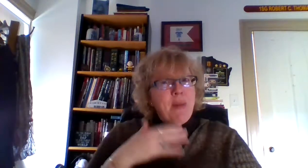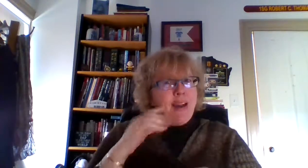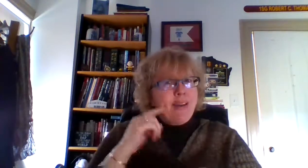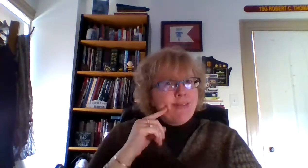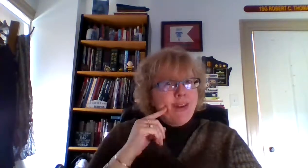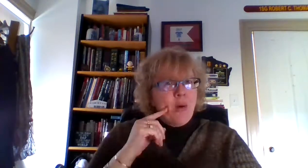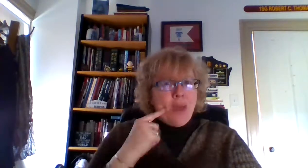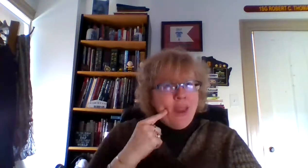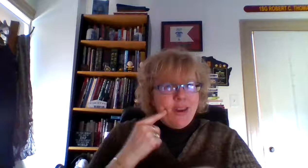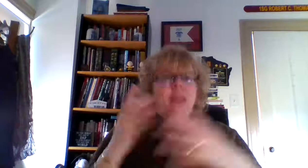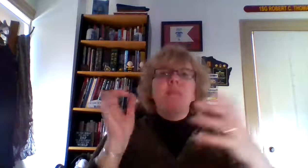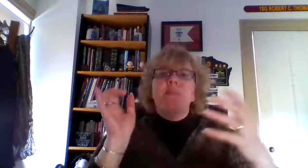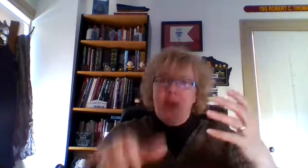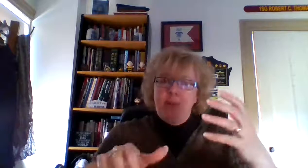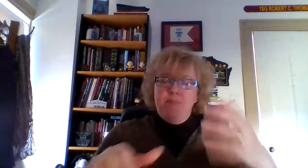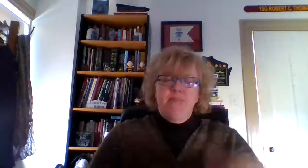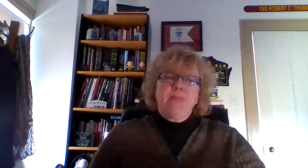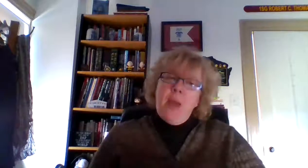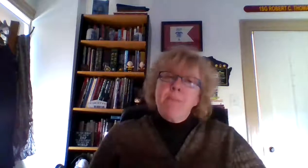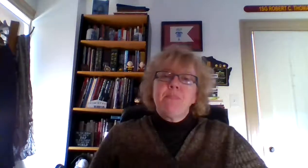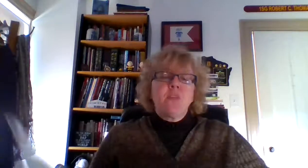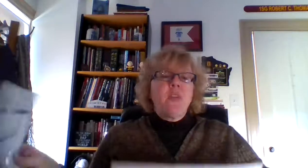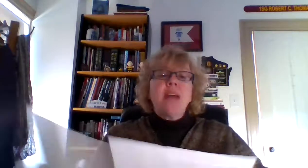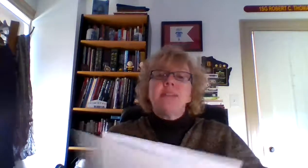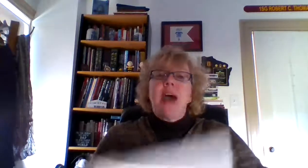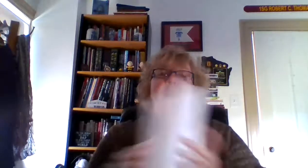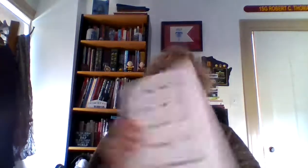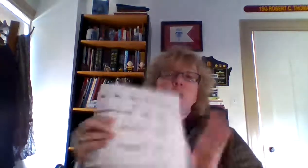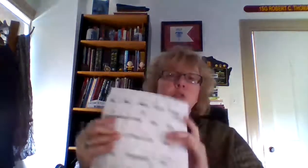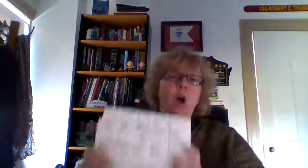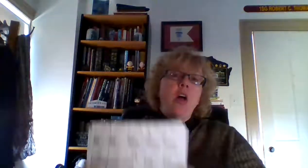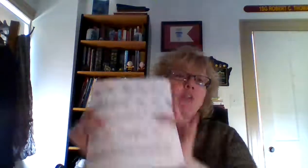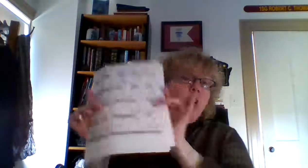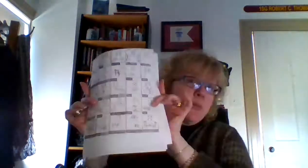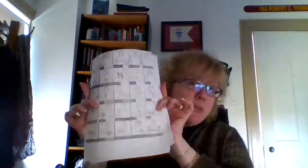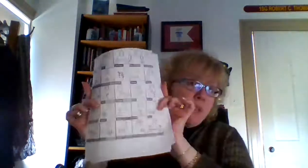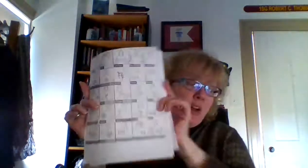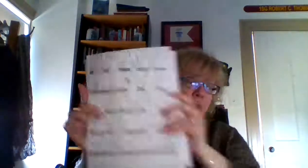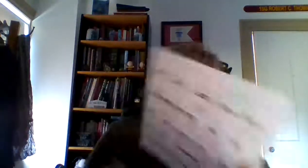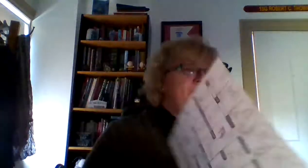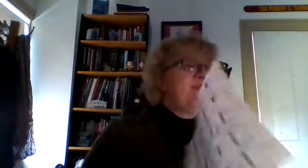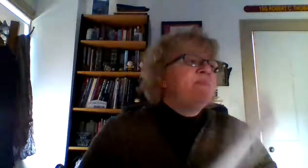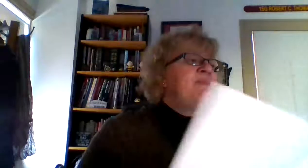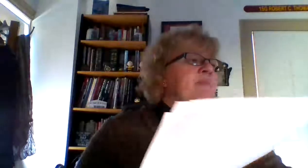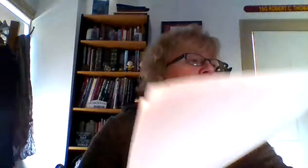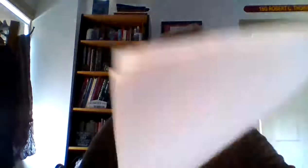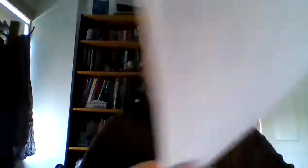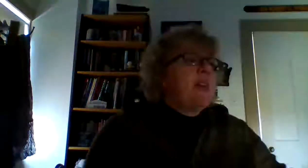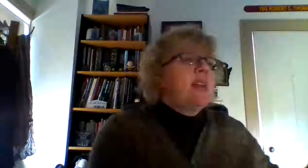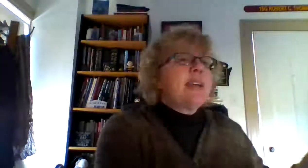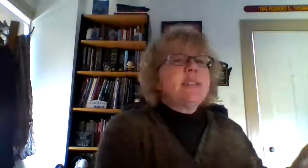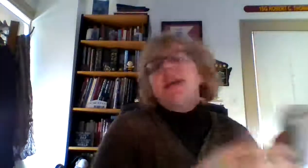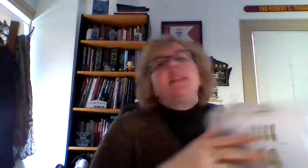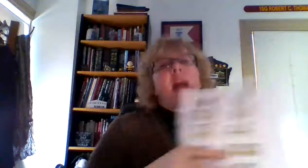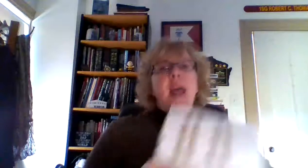my, candy? That. Okay, so that's that. Those are all the verbs here. The next thing that I am